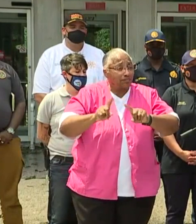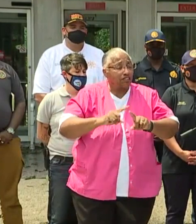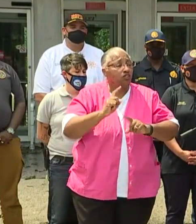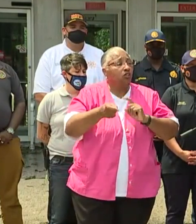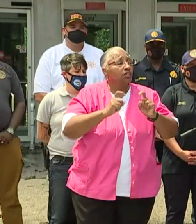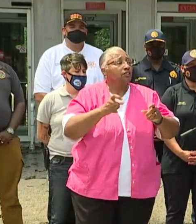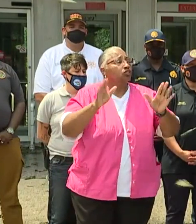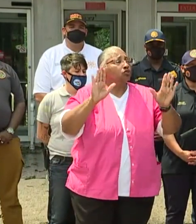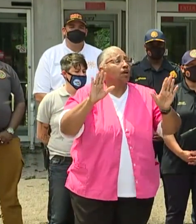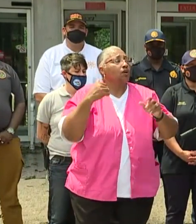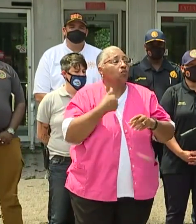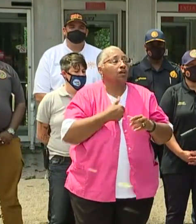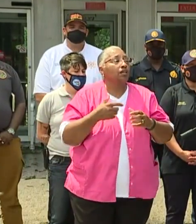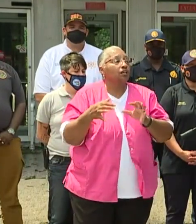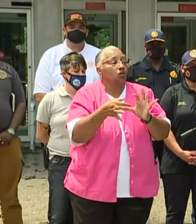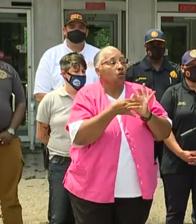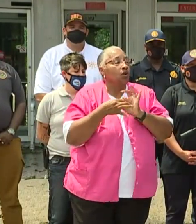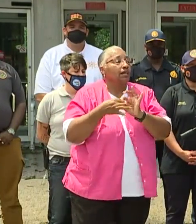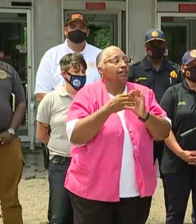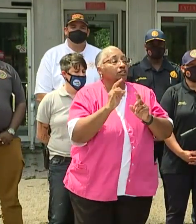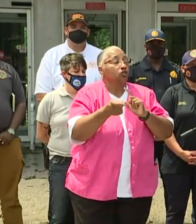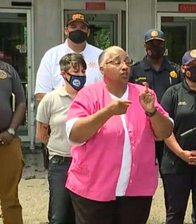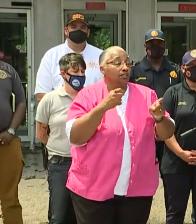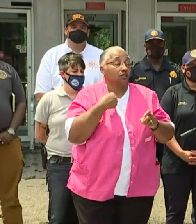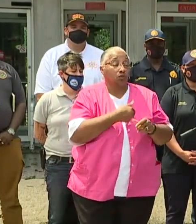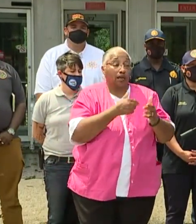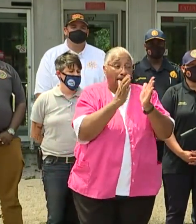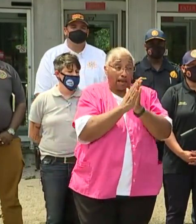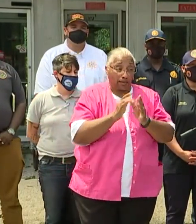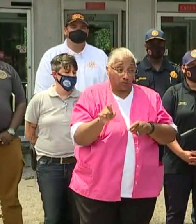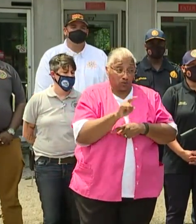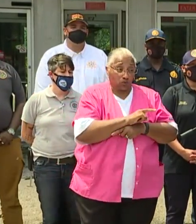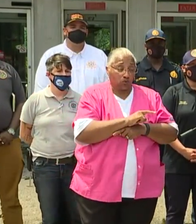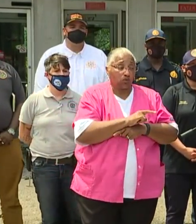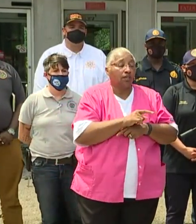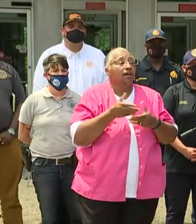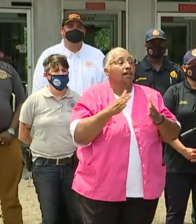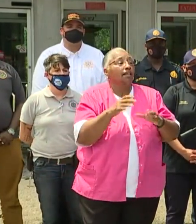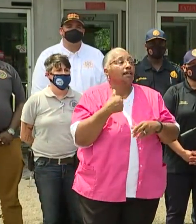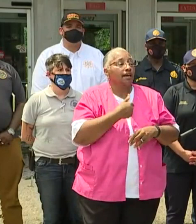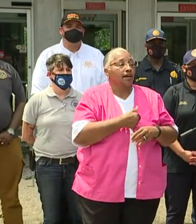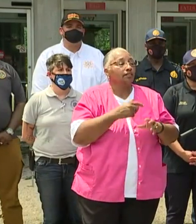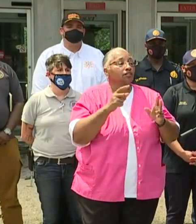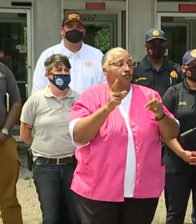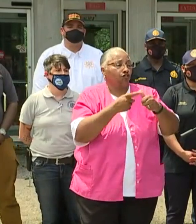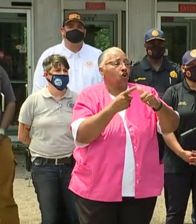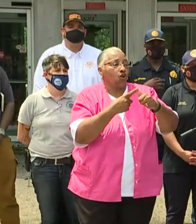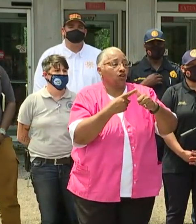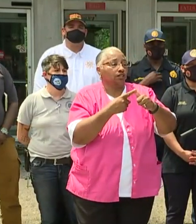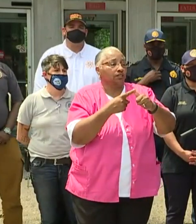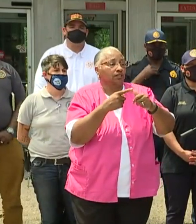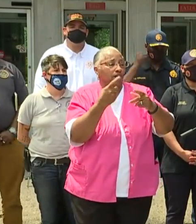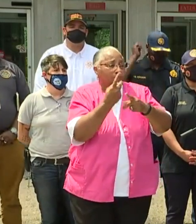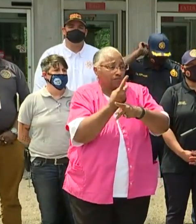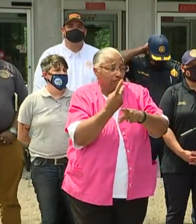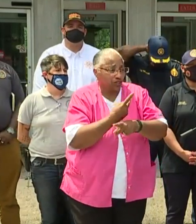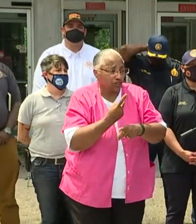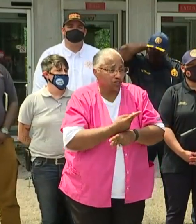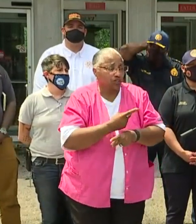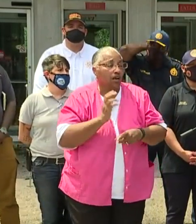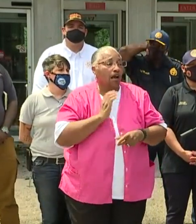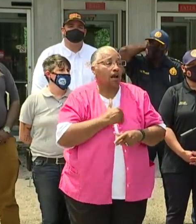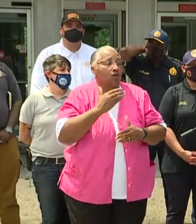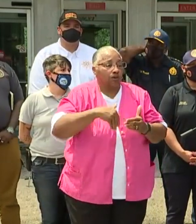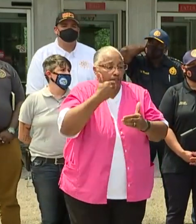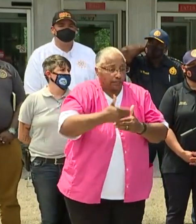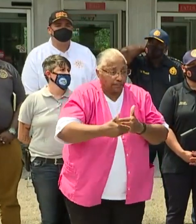We're going to be coordinating those donations. We ask you, let us take a breath, let us, really get moving on where we need to be.